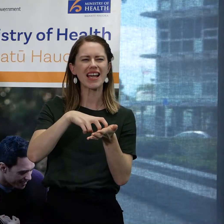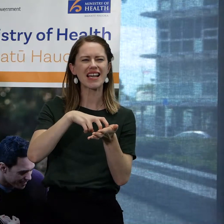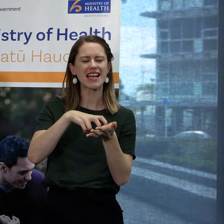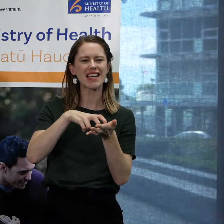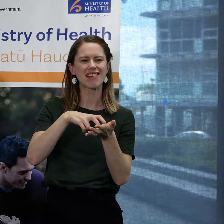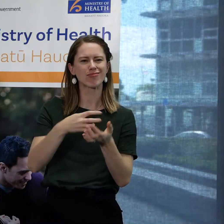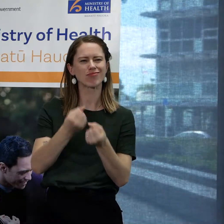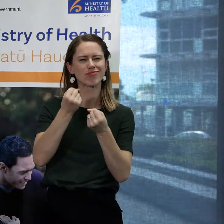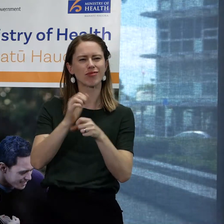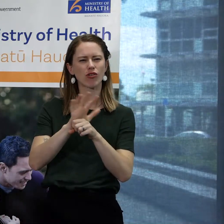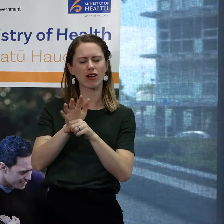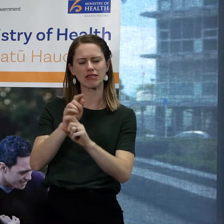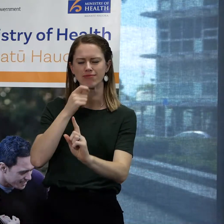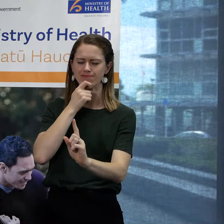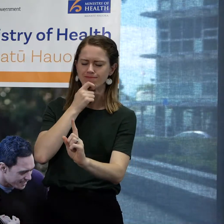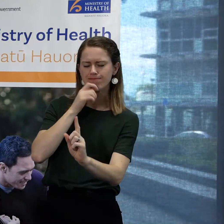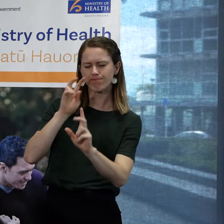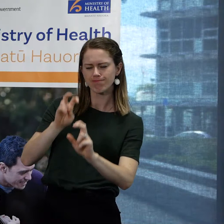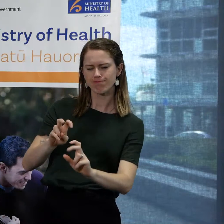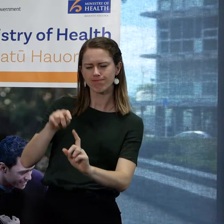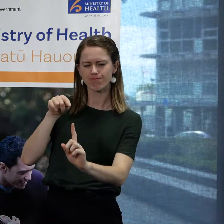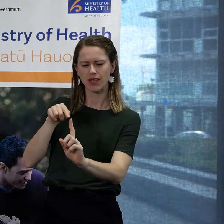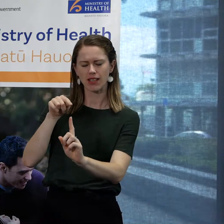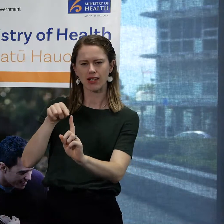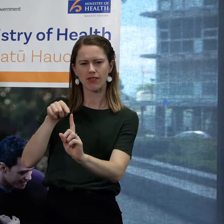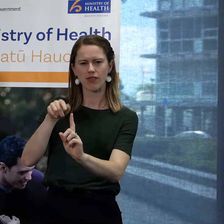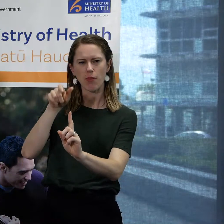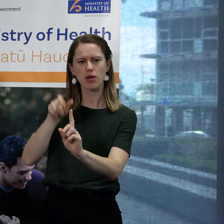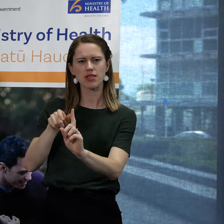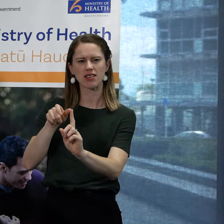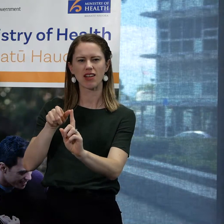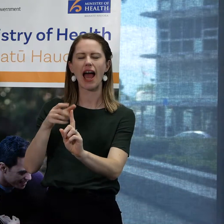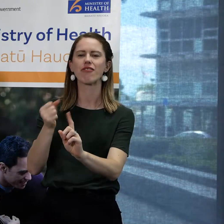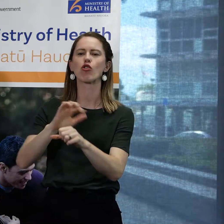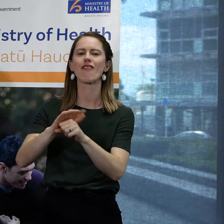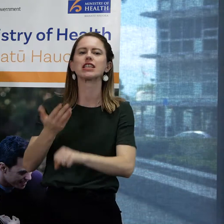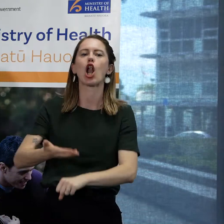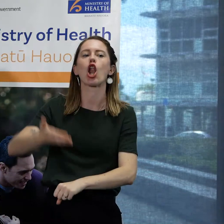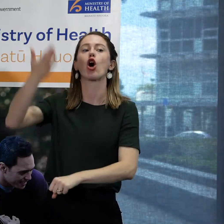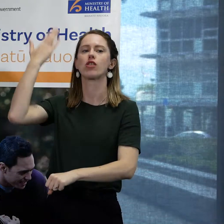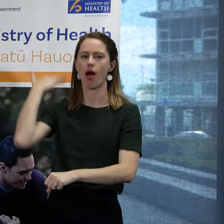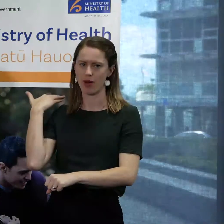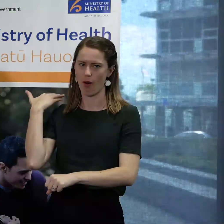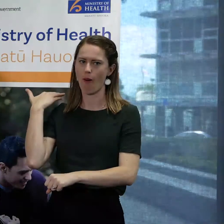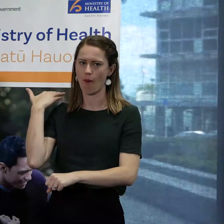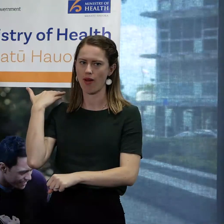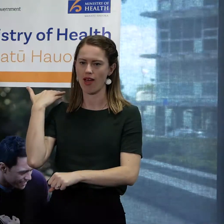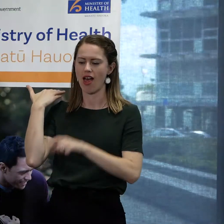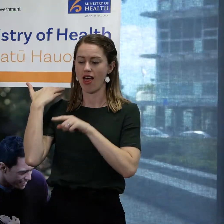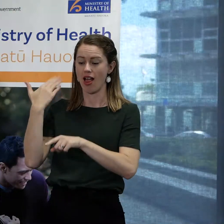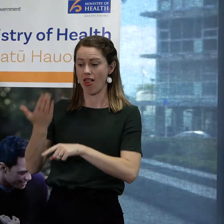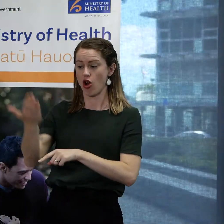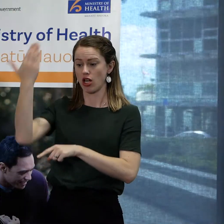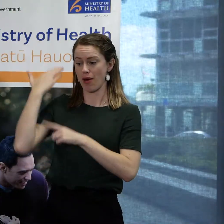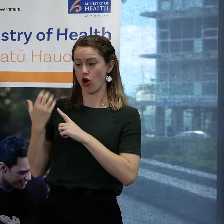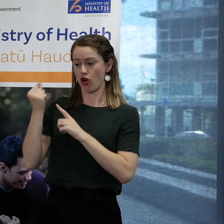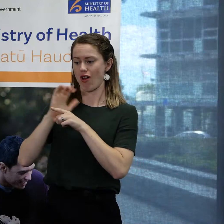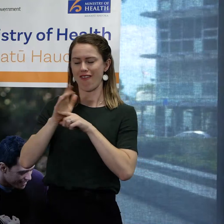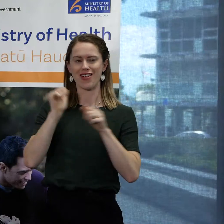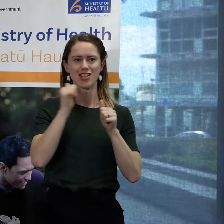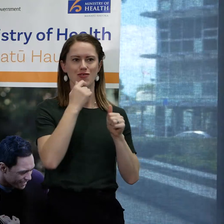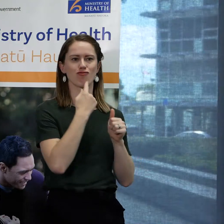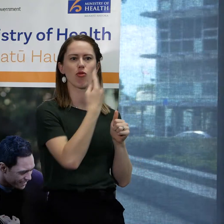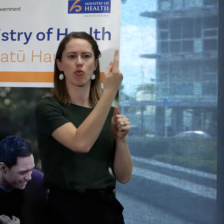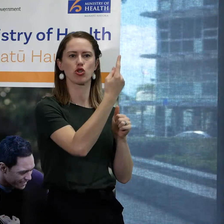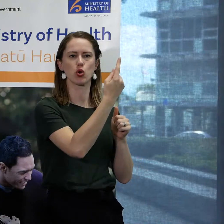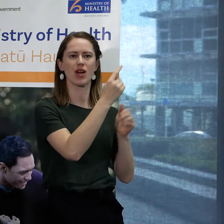and we have since confirmed that not only is this an historical case, that it has previously been reported in India some time ago in